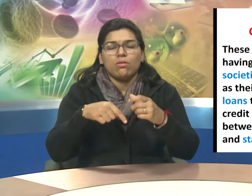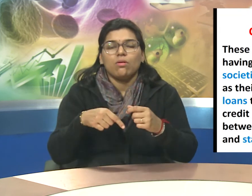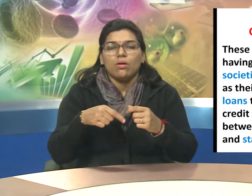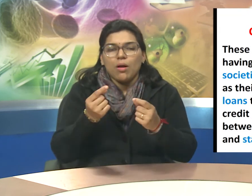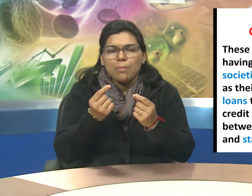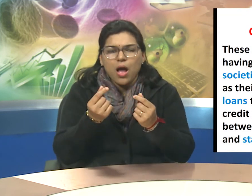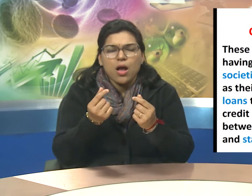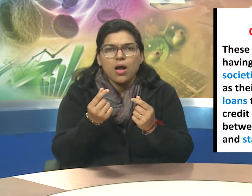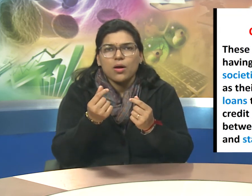societies.